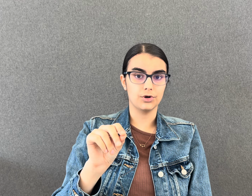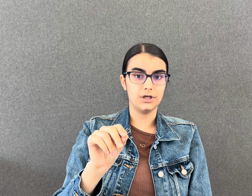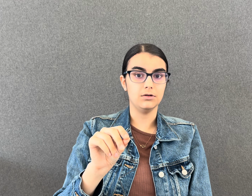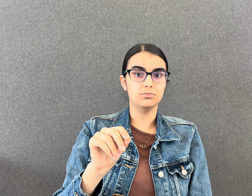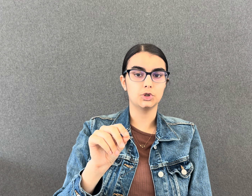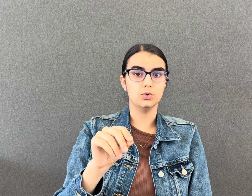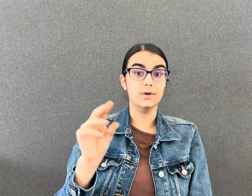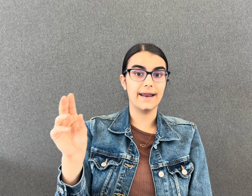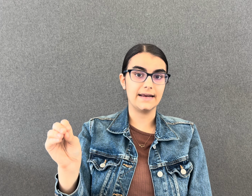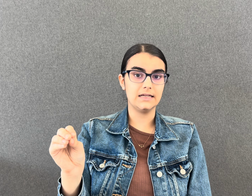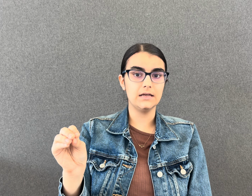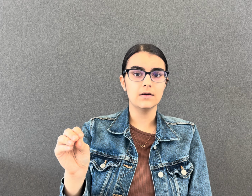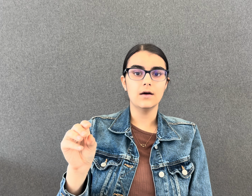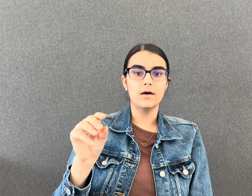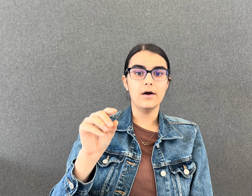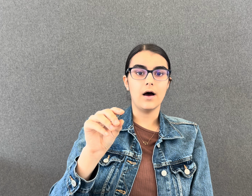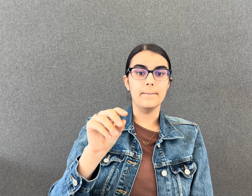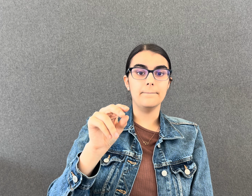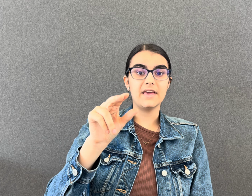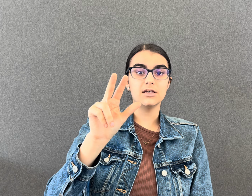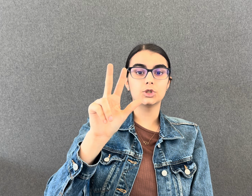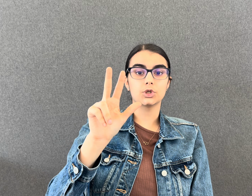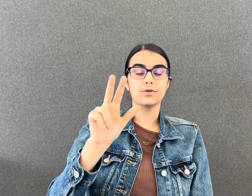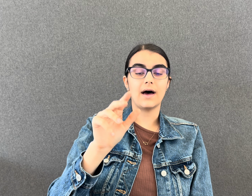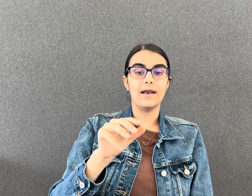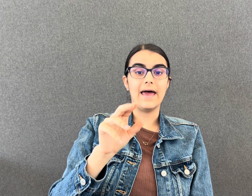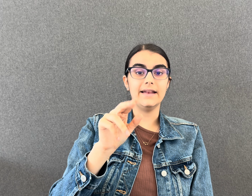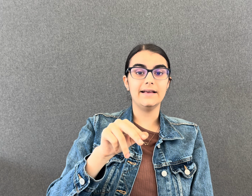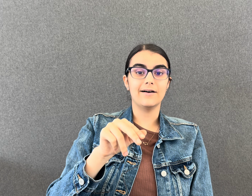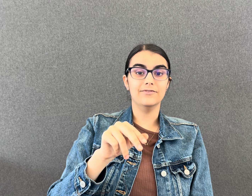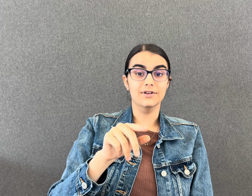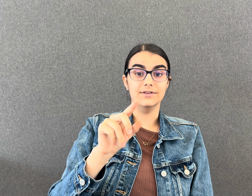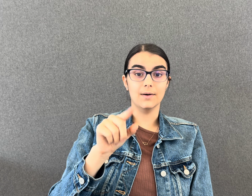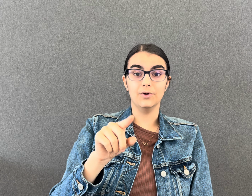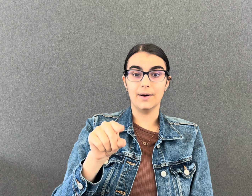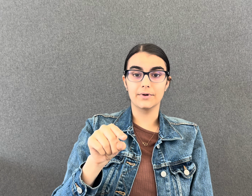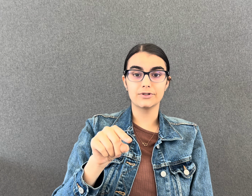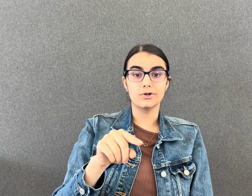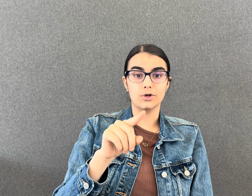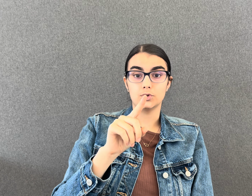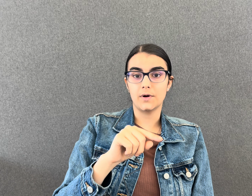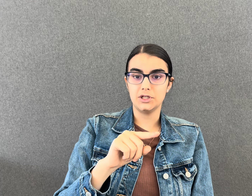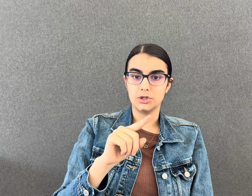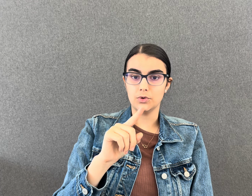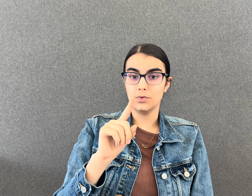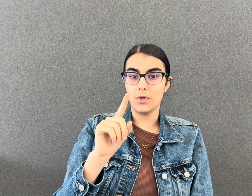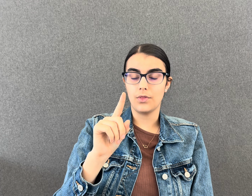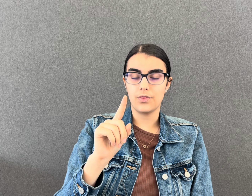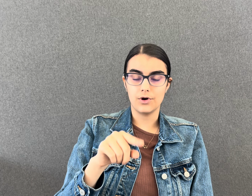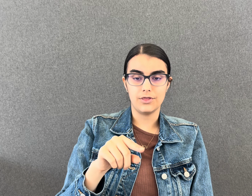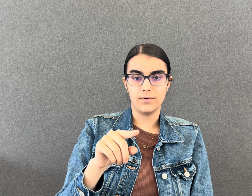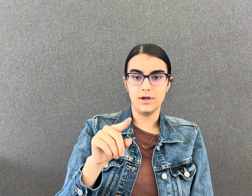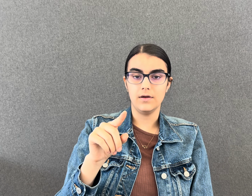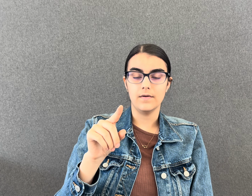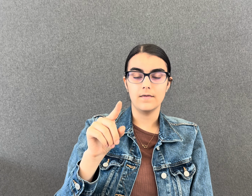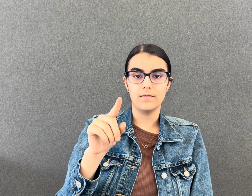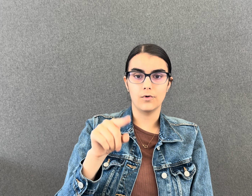30 to 90, making sure that any of the double numbers, so 22, 33,